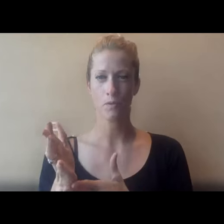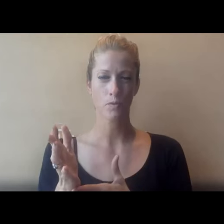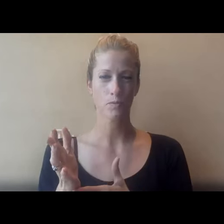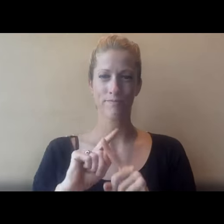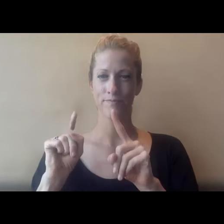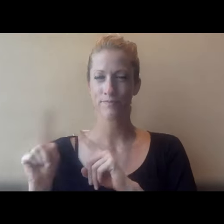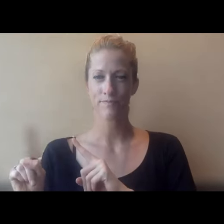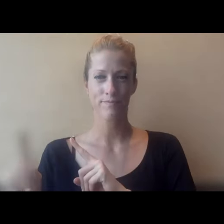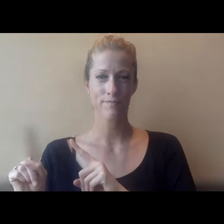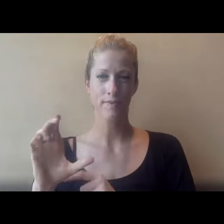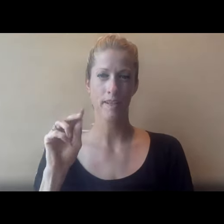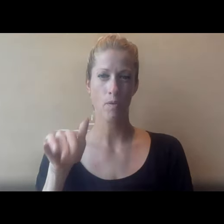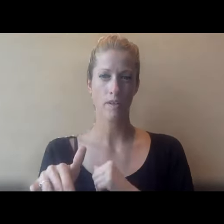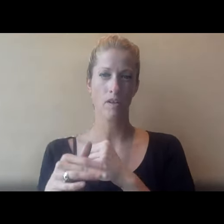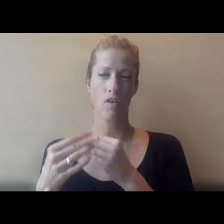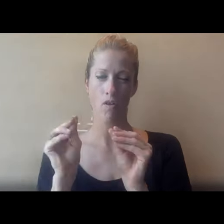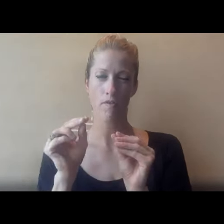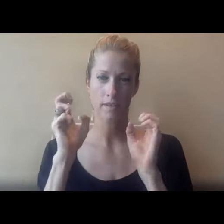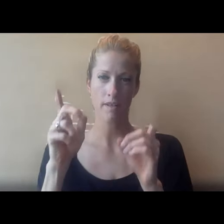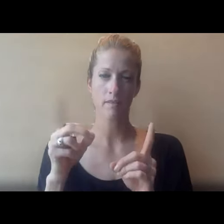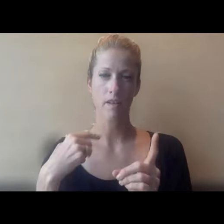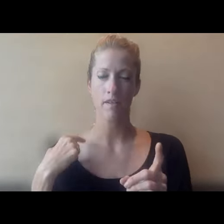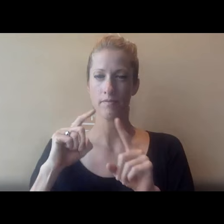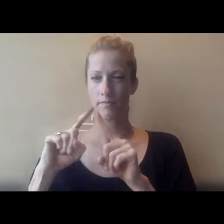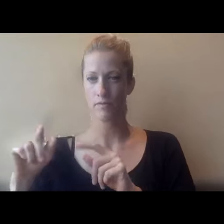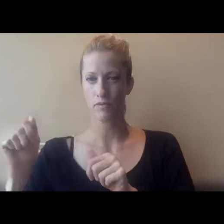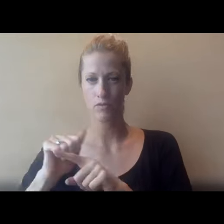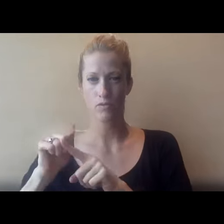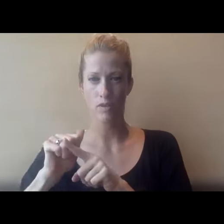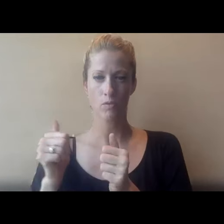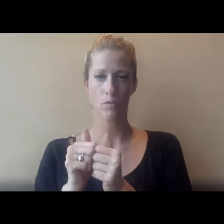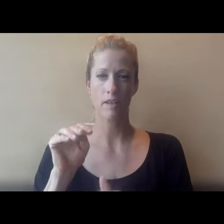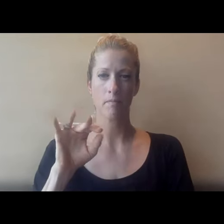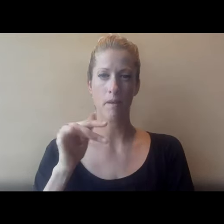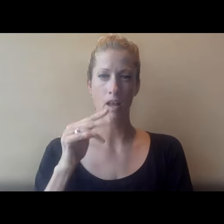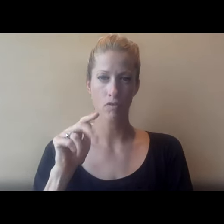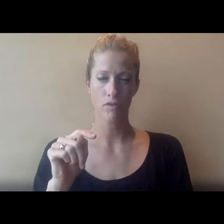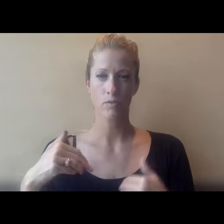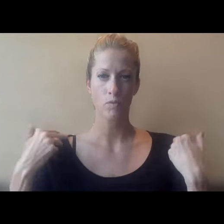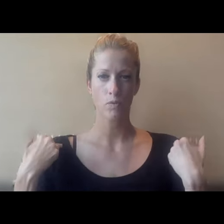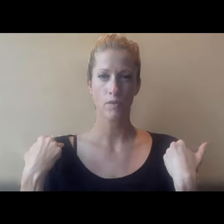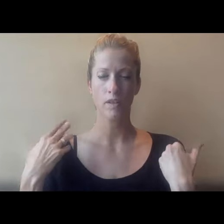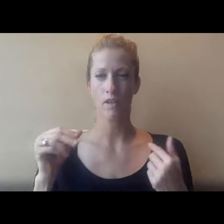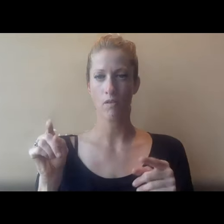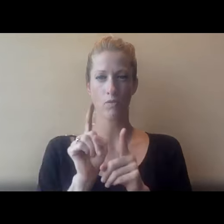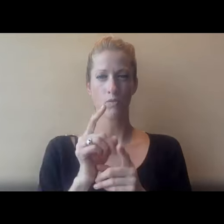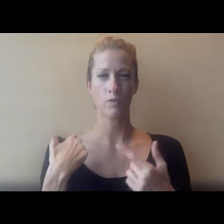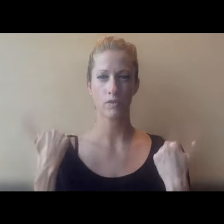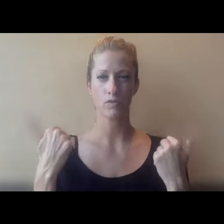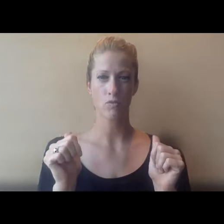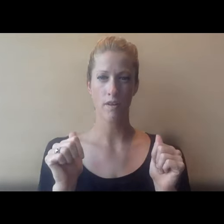through the County Office of Ed. We've done a lot of training of migrant youth. In other words, we try to be